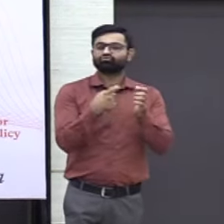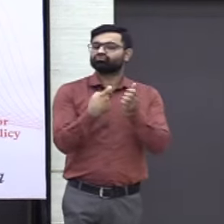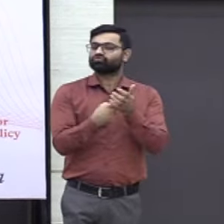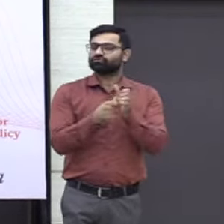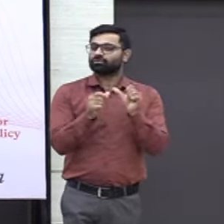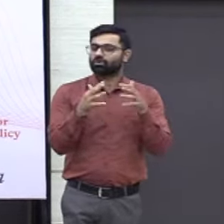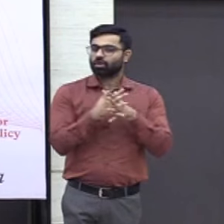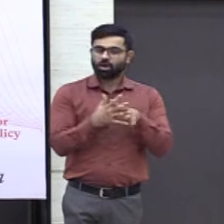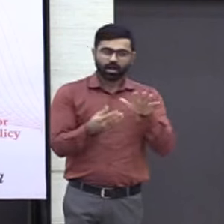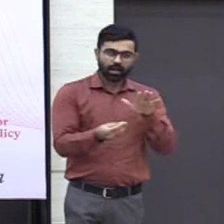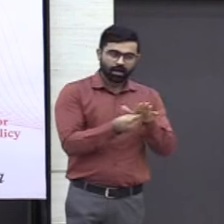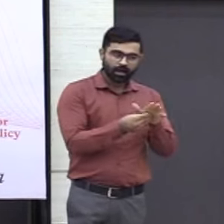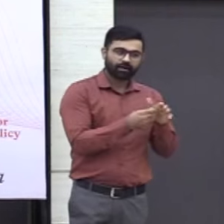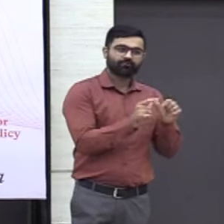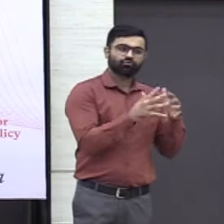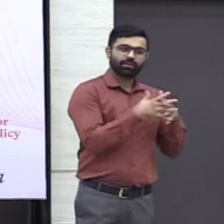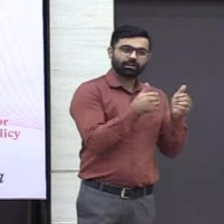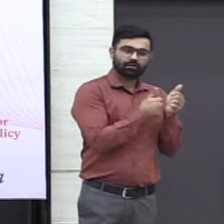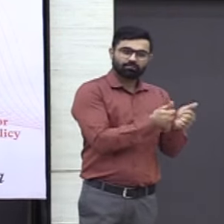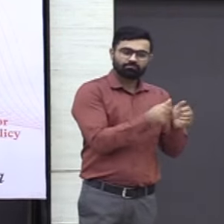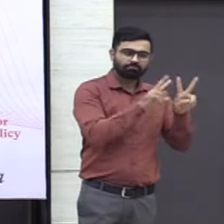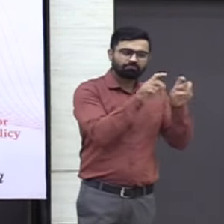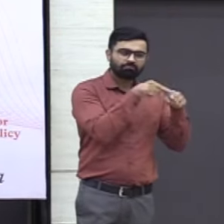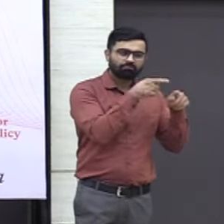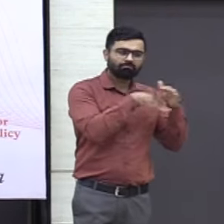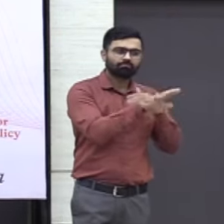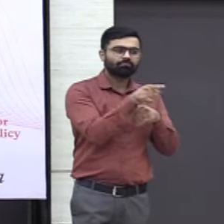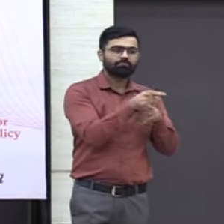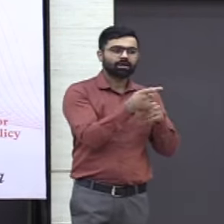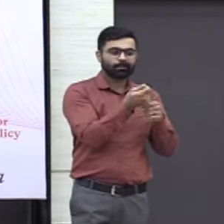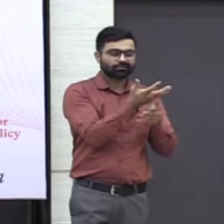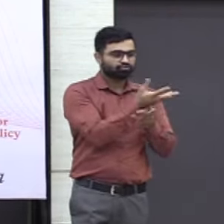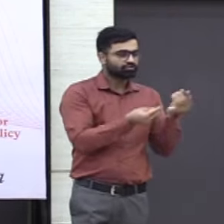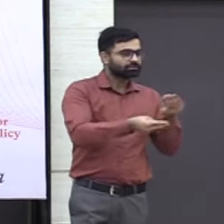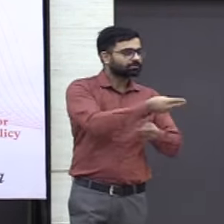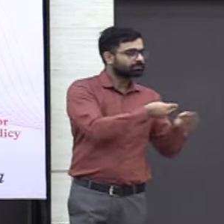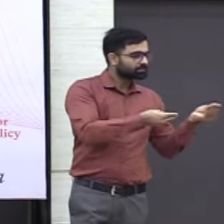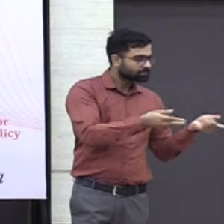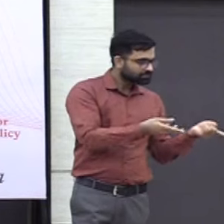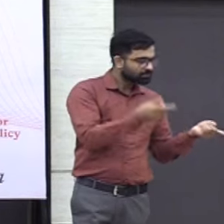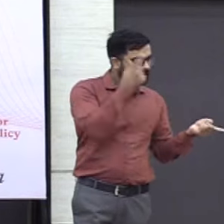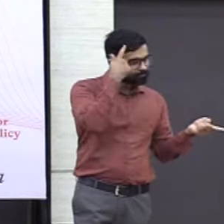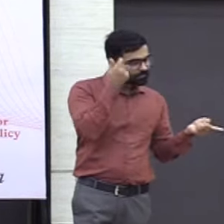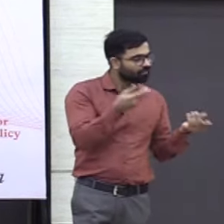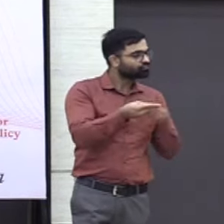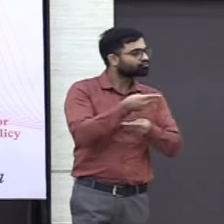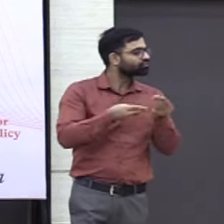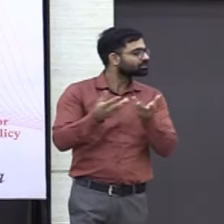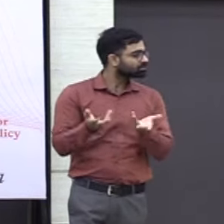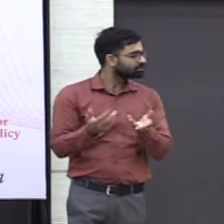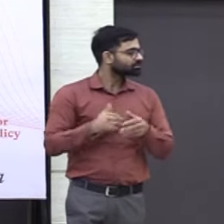corruption, right? So what is the title of this act? Prevention of Money Laundering Act. What's the assumption? There's going to be money